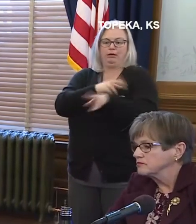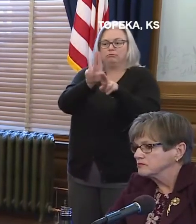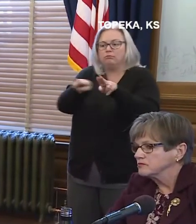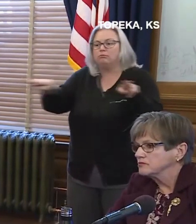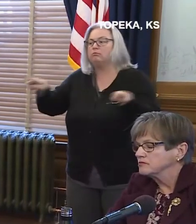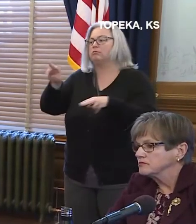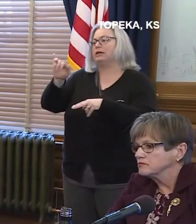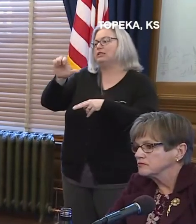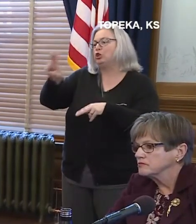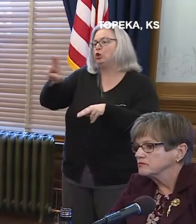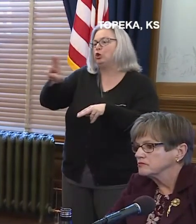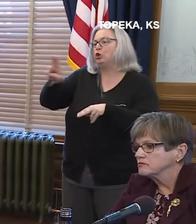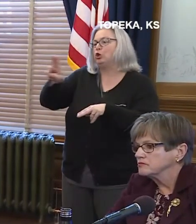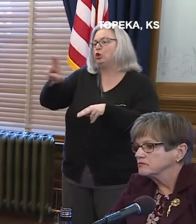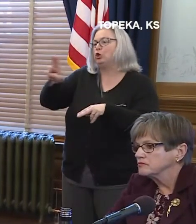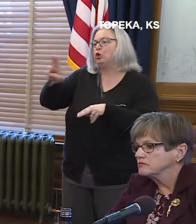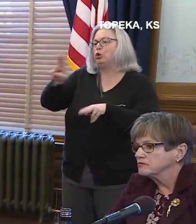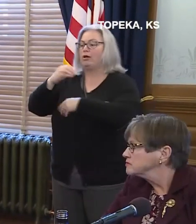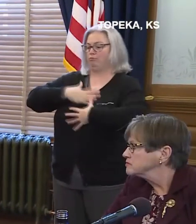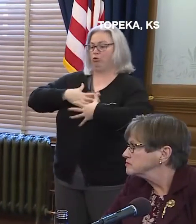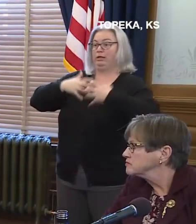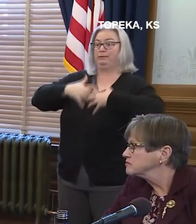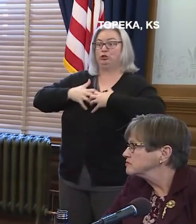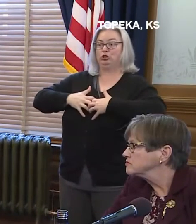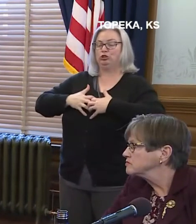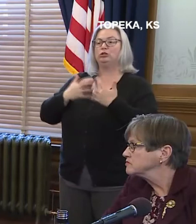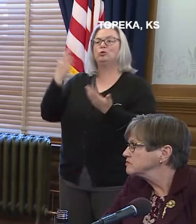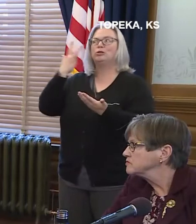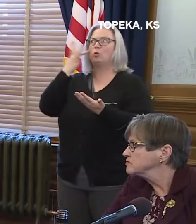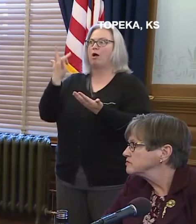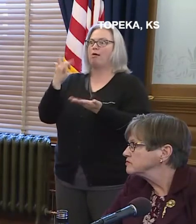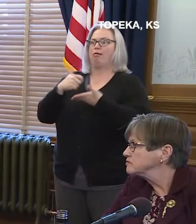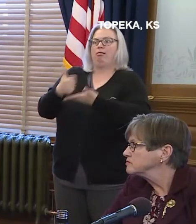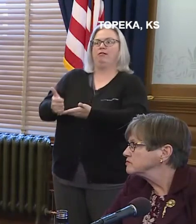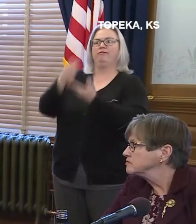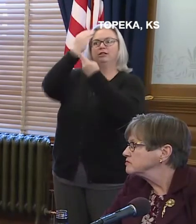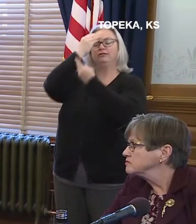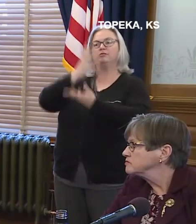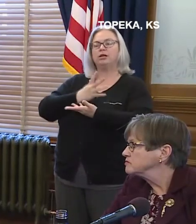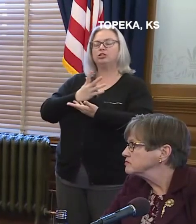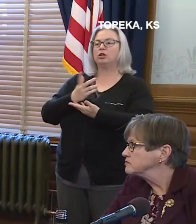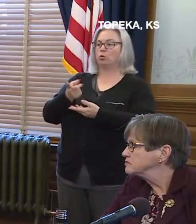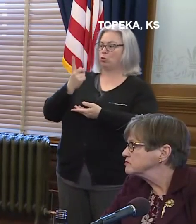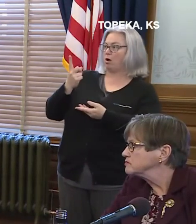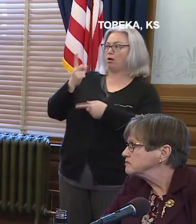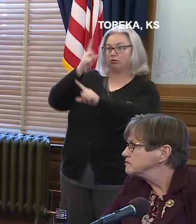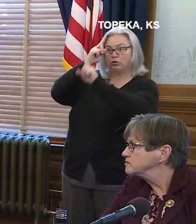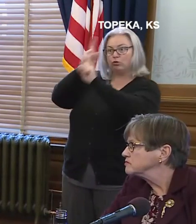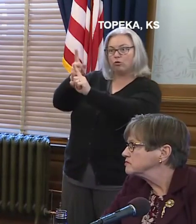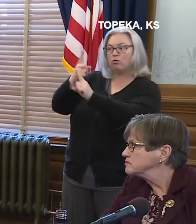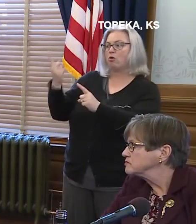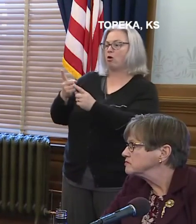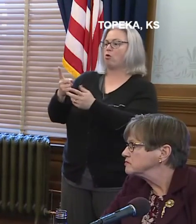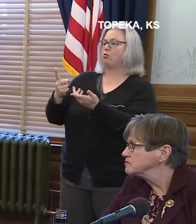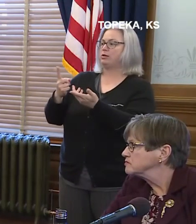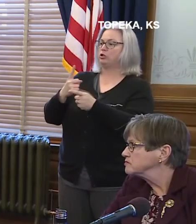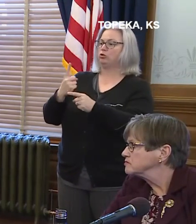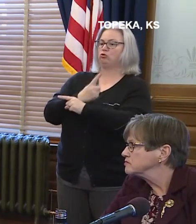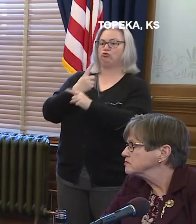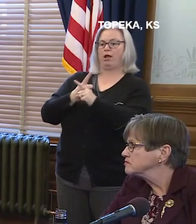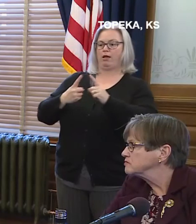beds, and ventilators. And the reason I think this is so helpful is that one of the things we want to do is to always right-size